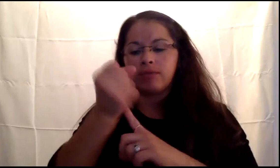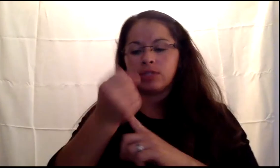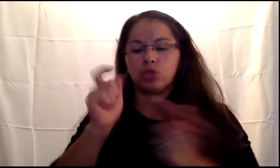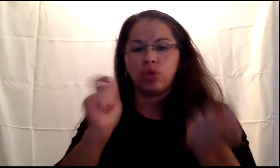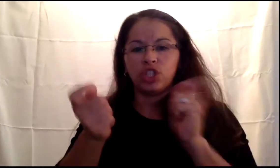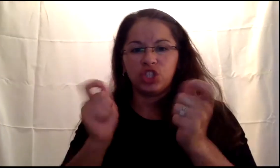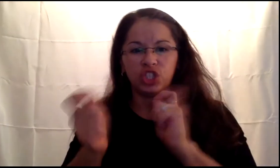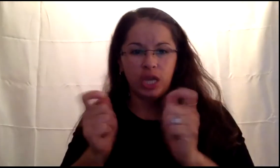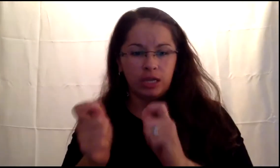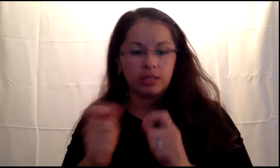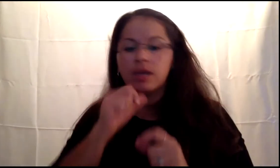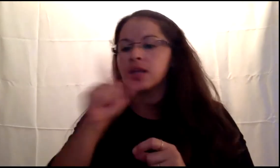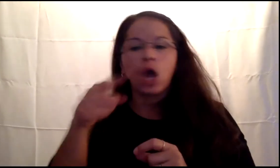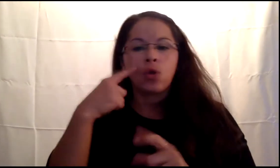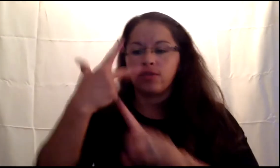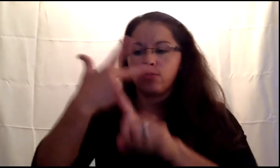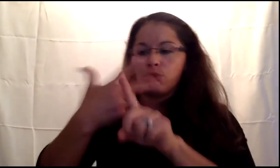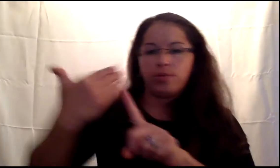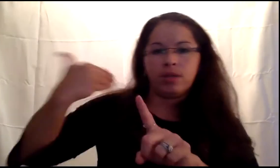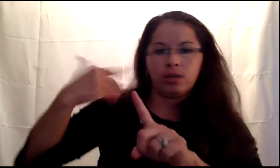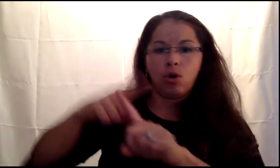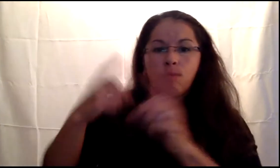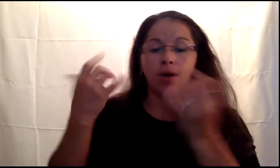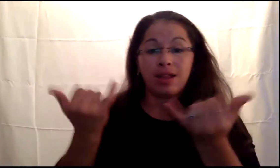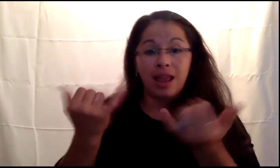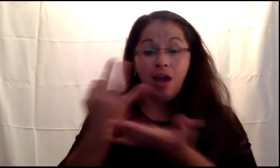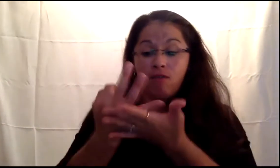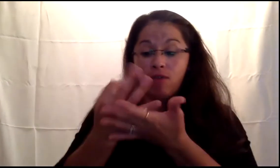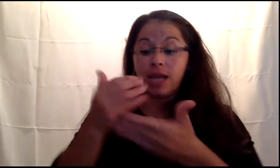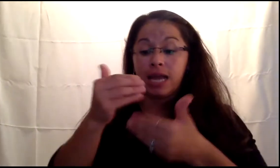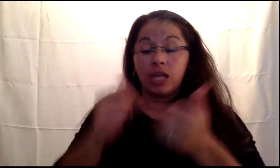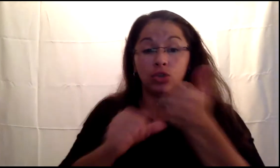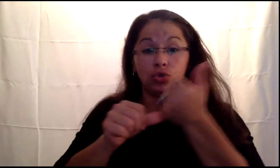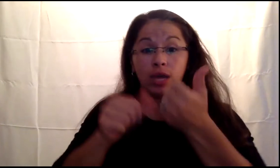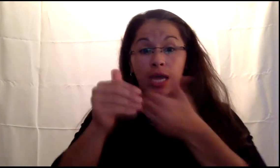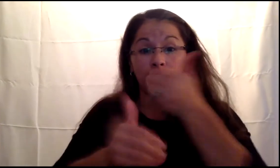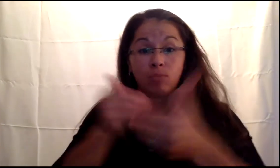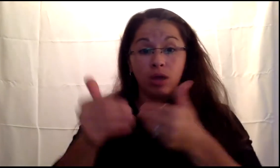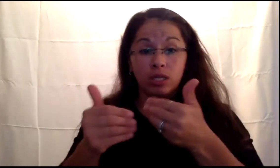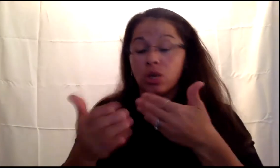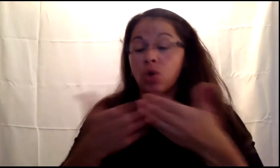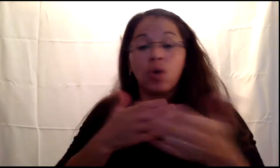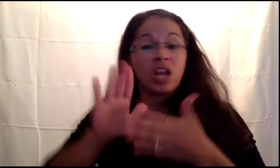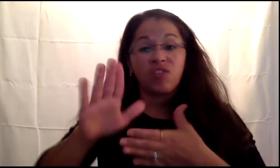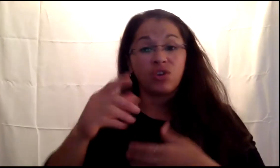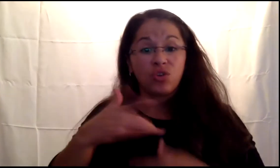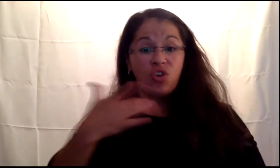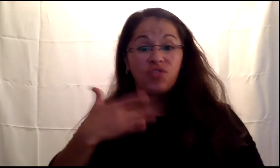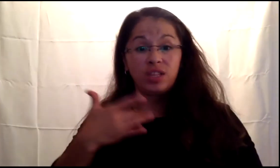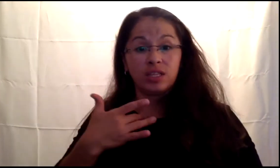3 months ago, but the financial aid process, for whatever your thoughts are on it, obviously uses something called prior, which